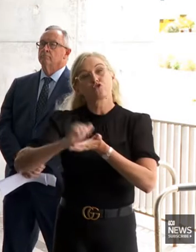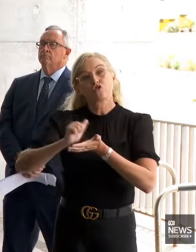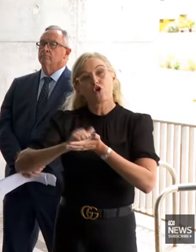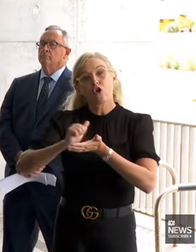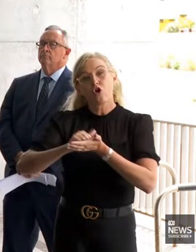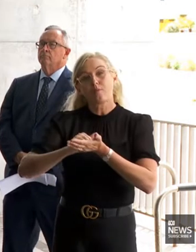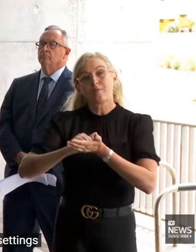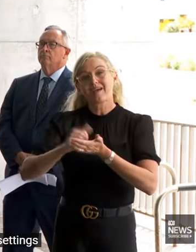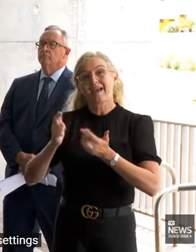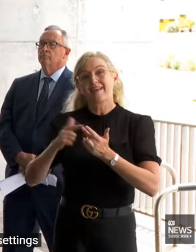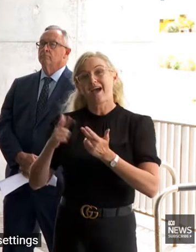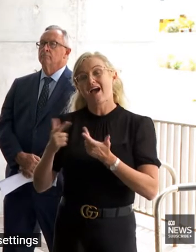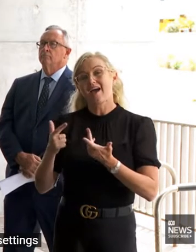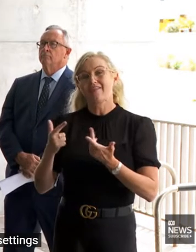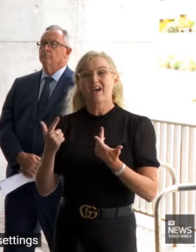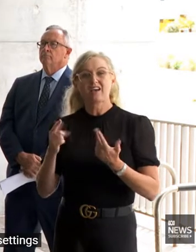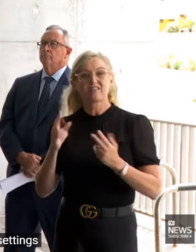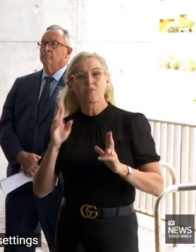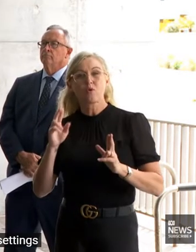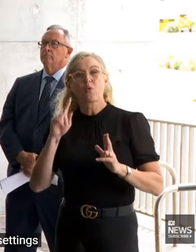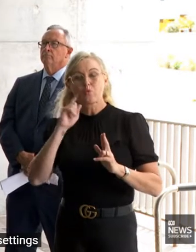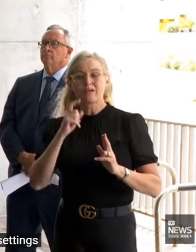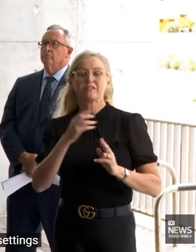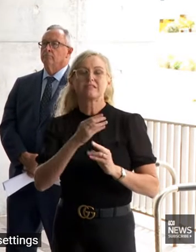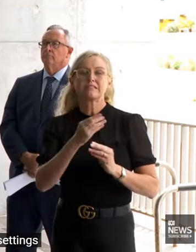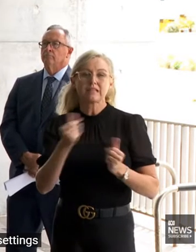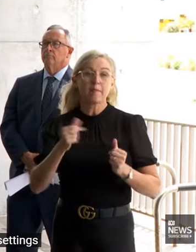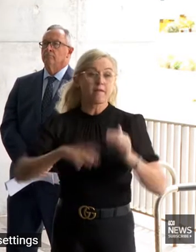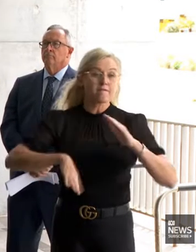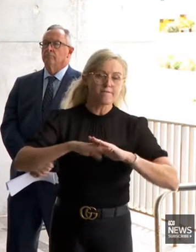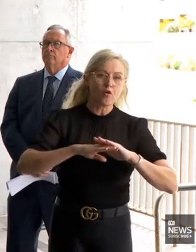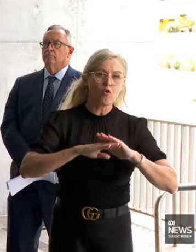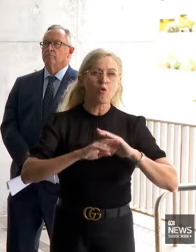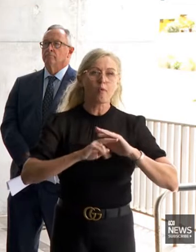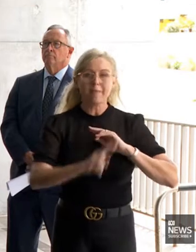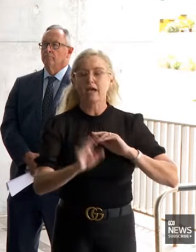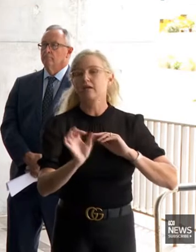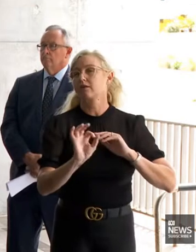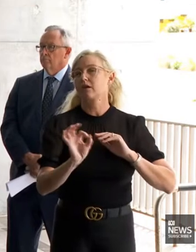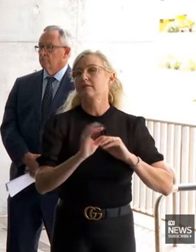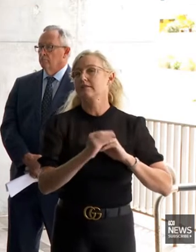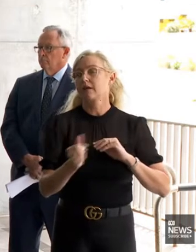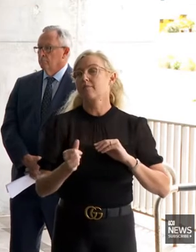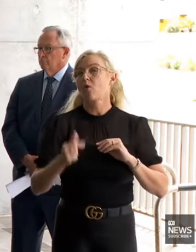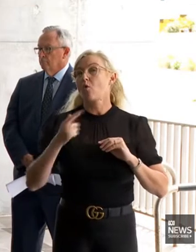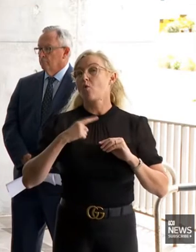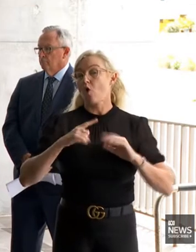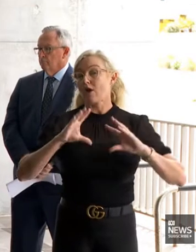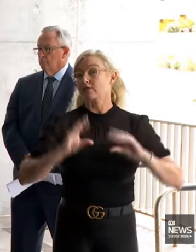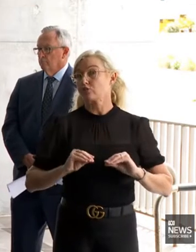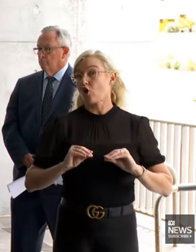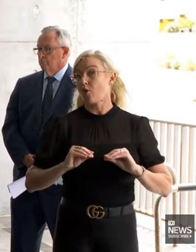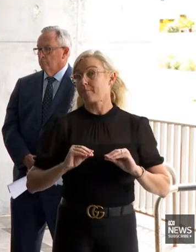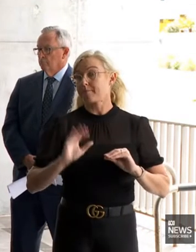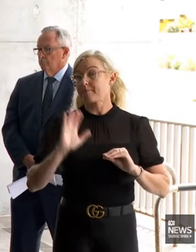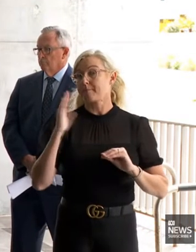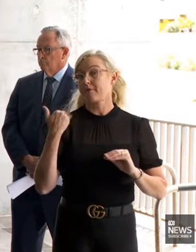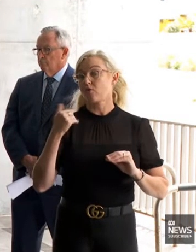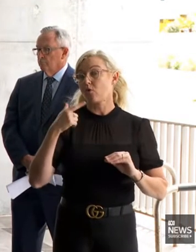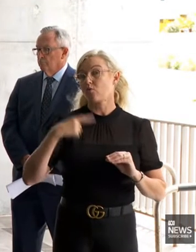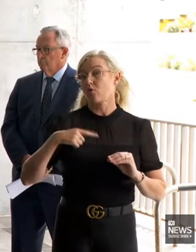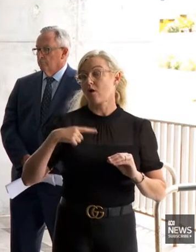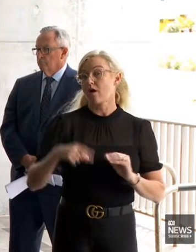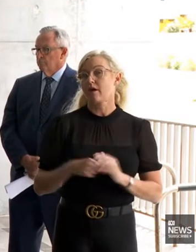and lower risk settings is we will bring them back in a limited way. The reason we removed those QR